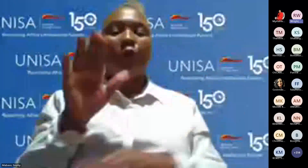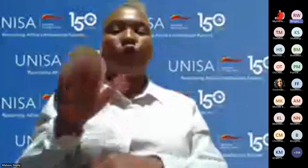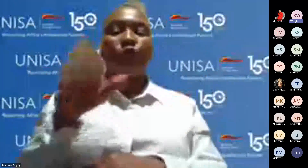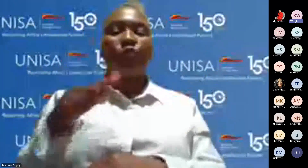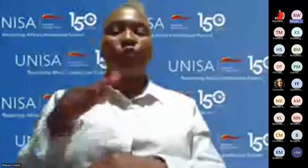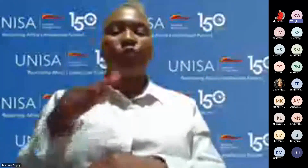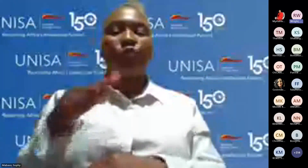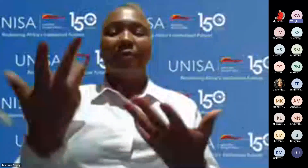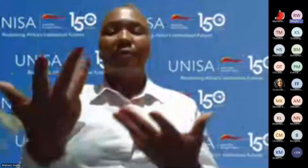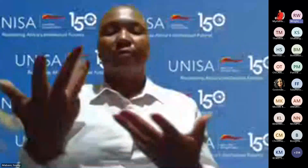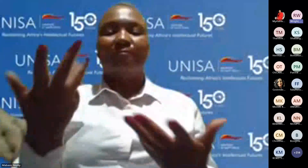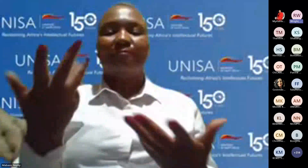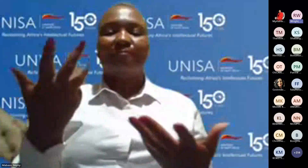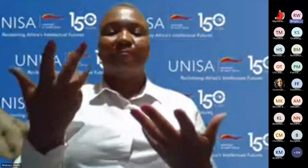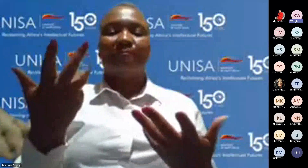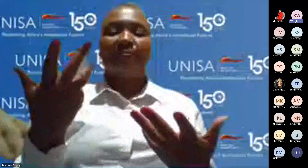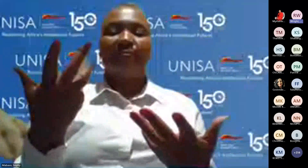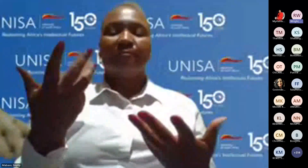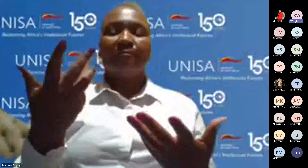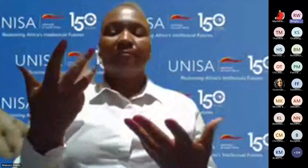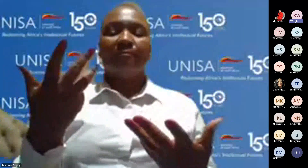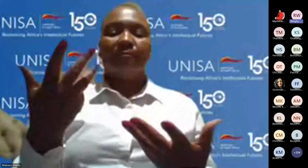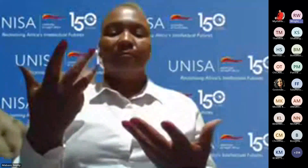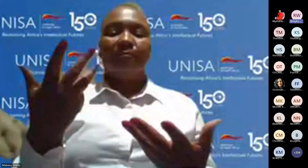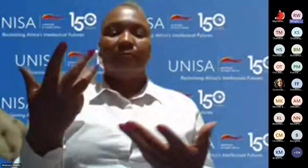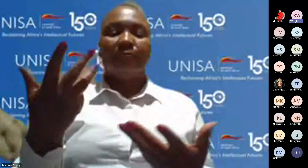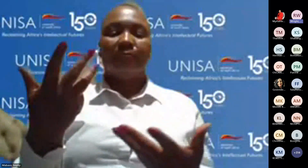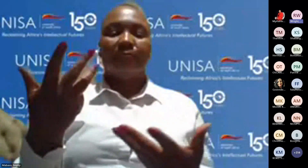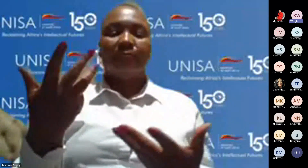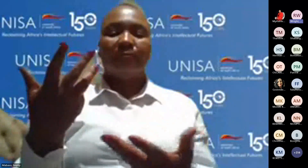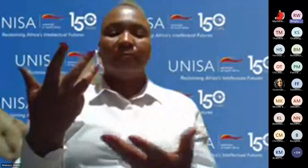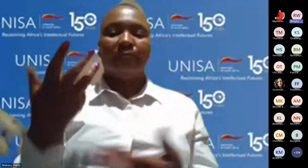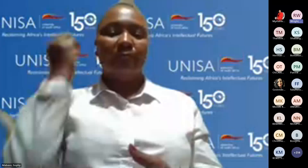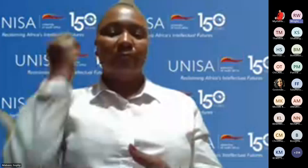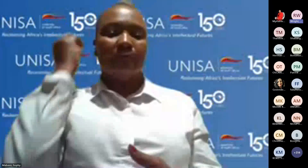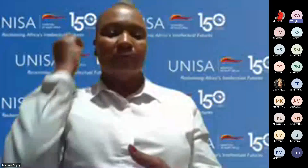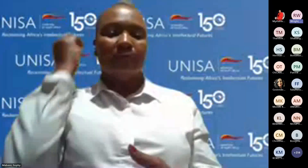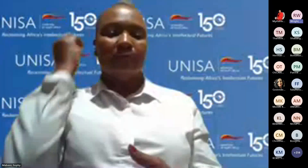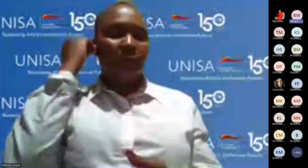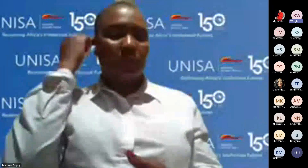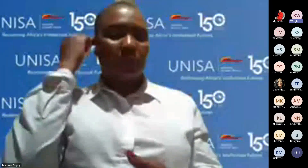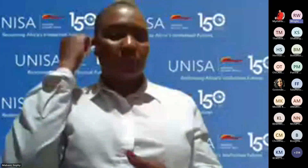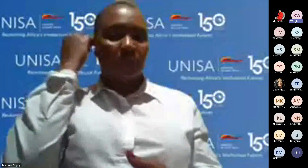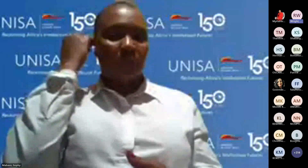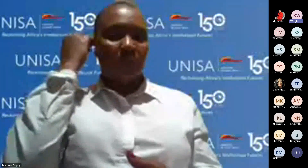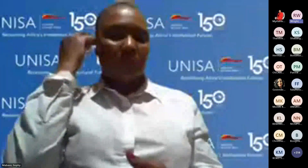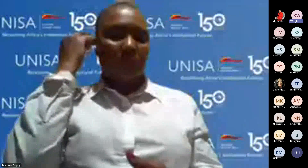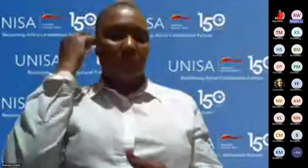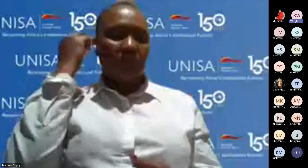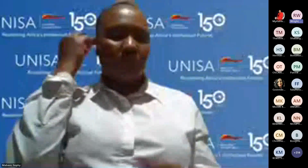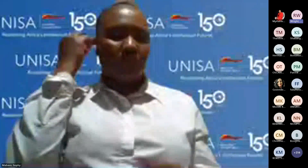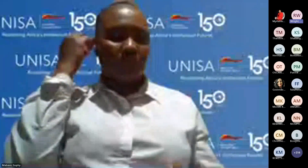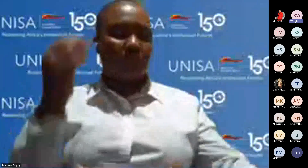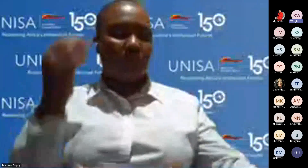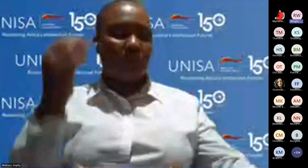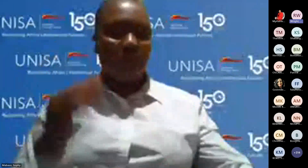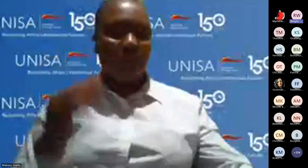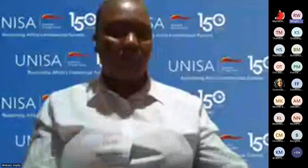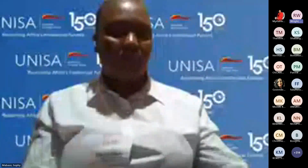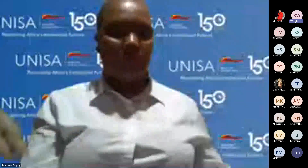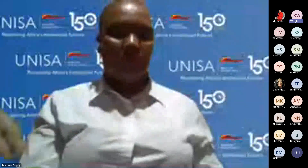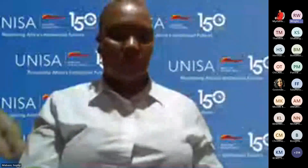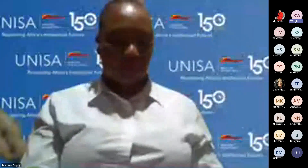being, how can I say, get access to the supplementary exams? Yes, you will. So all